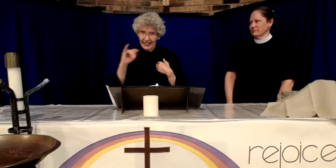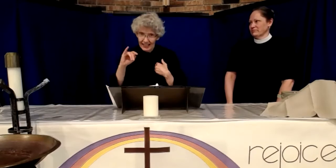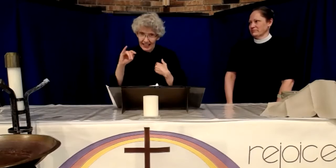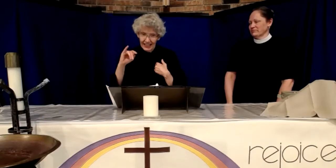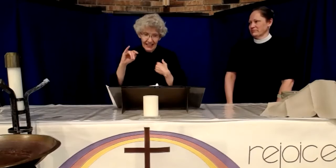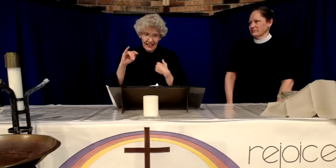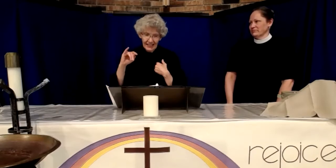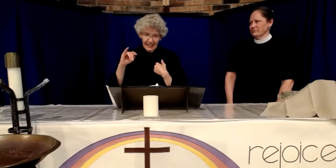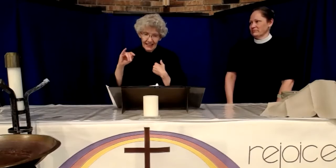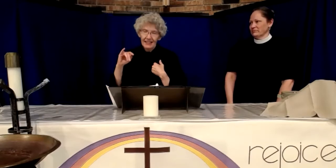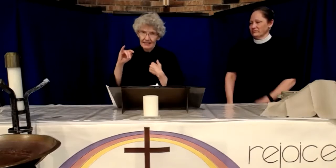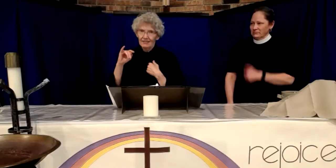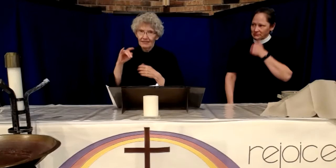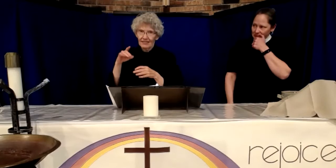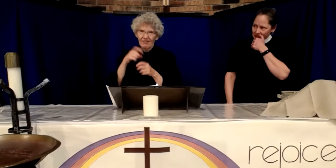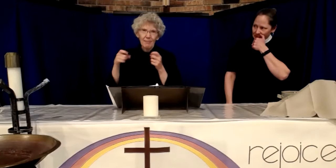So if you have some confetti